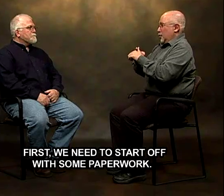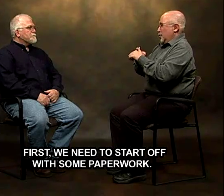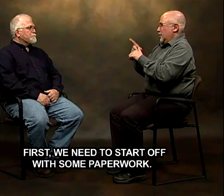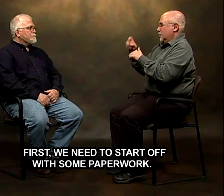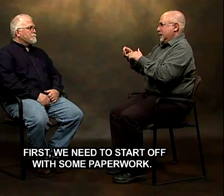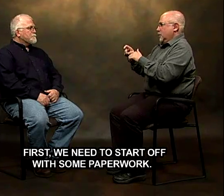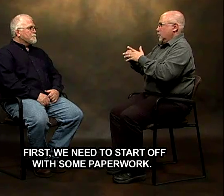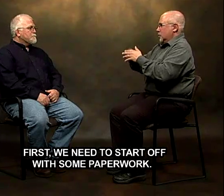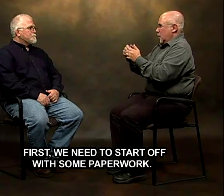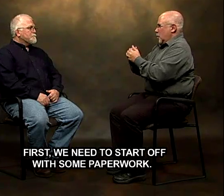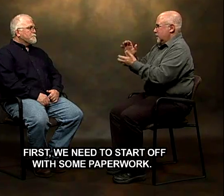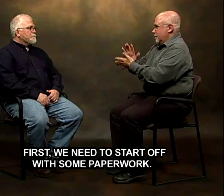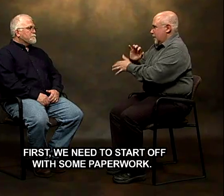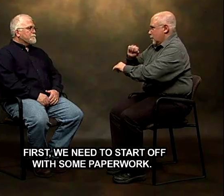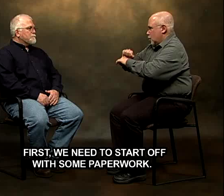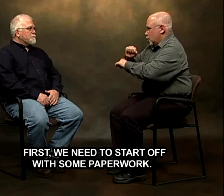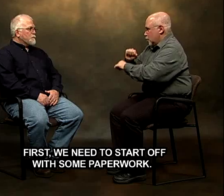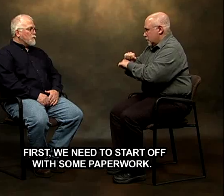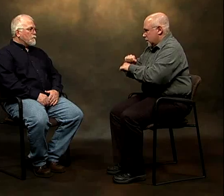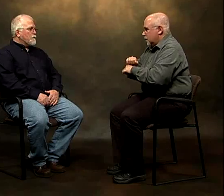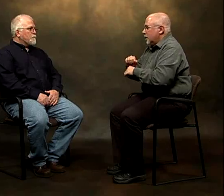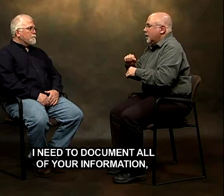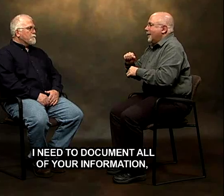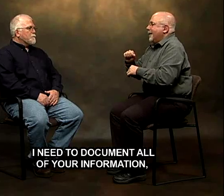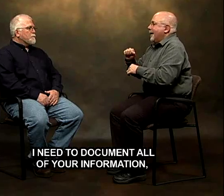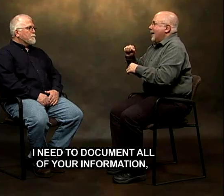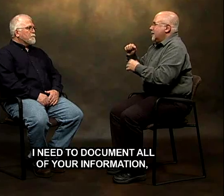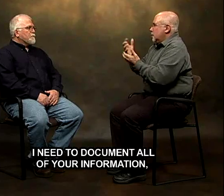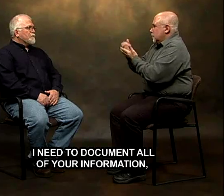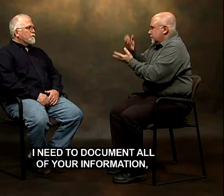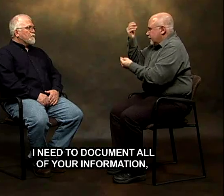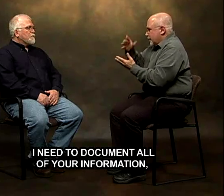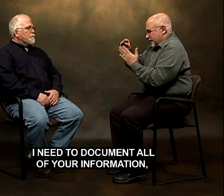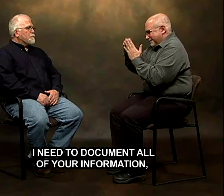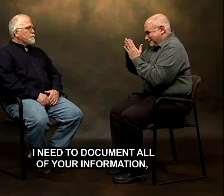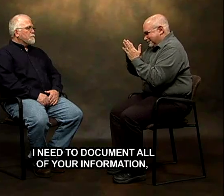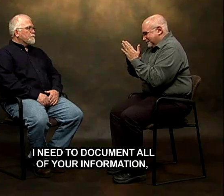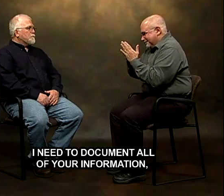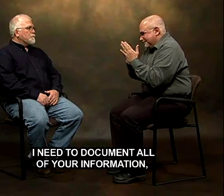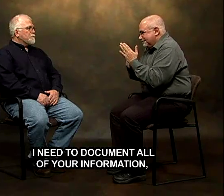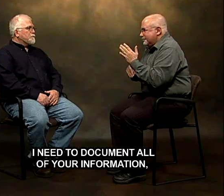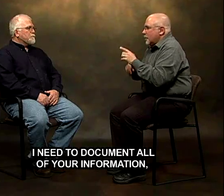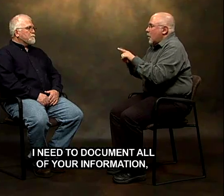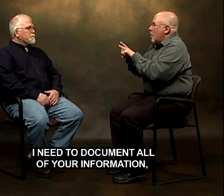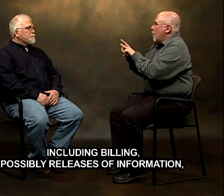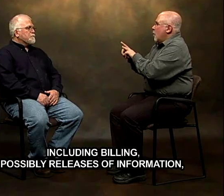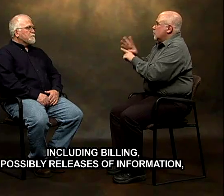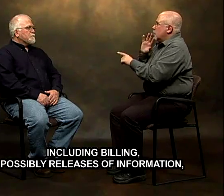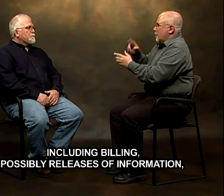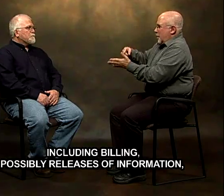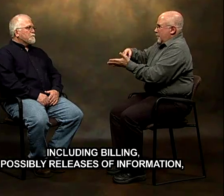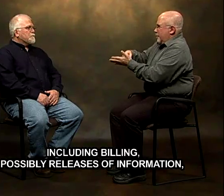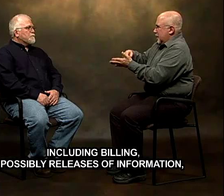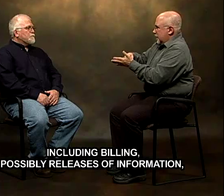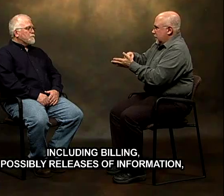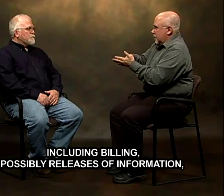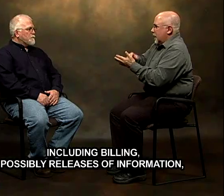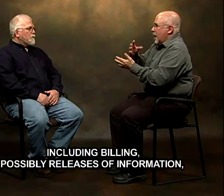First, we need to start off with some paperwork. I need to document all of your information, including billing,